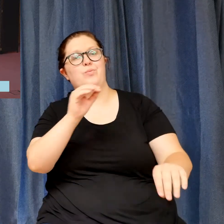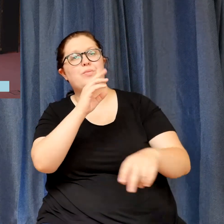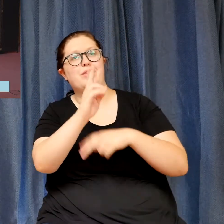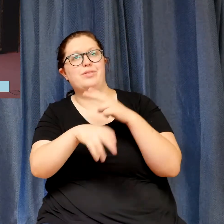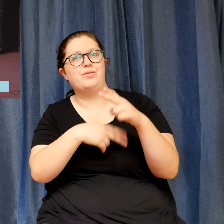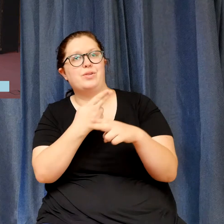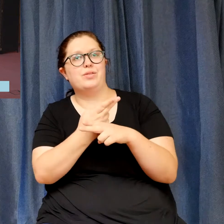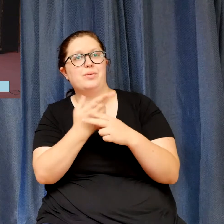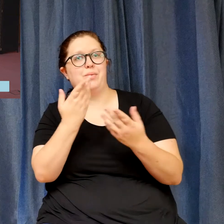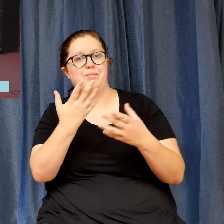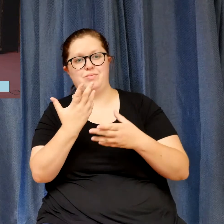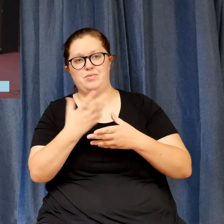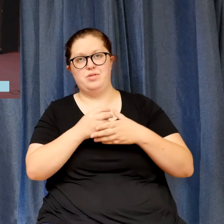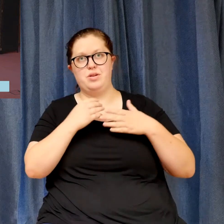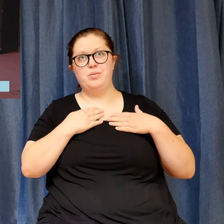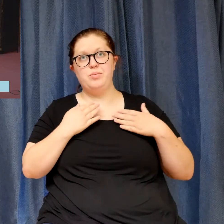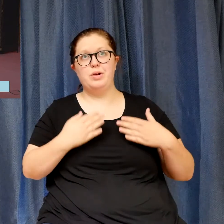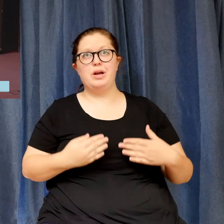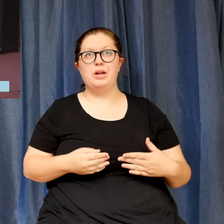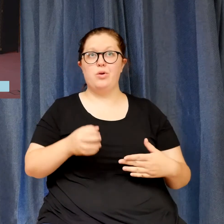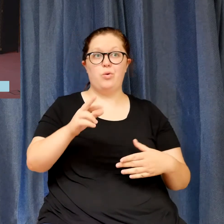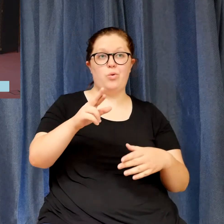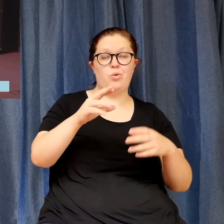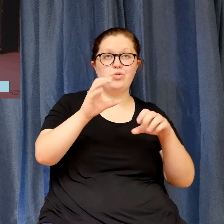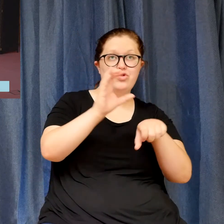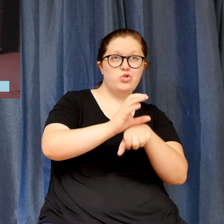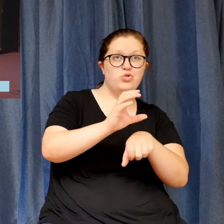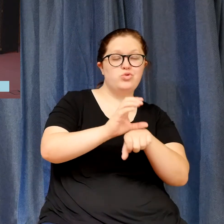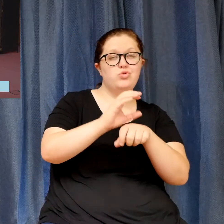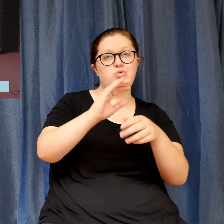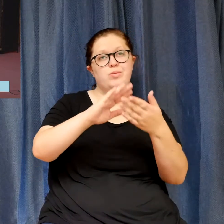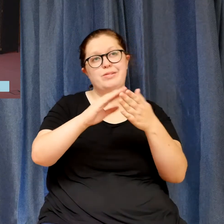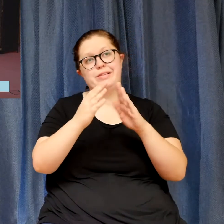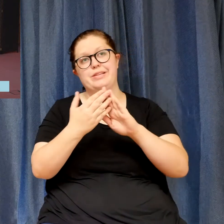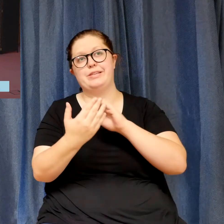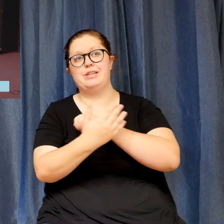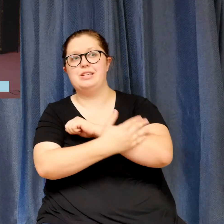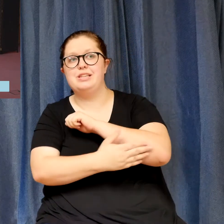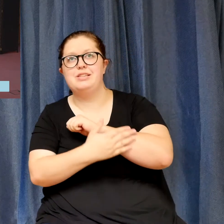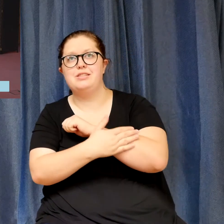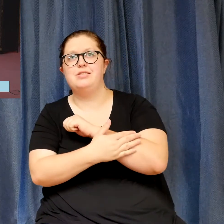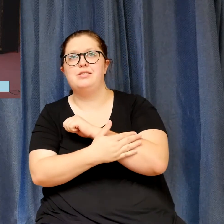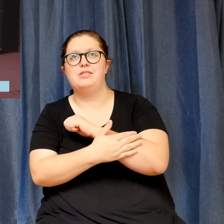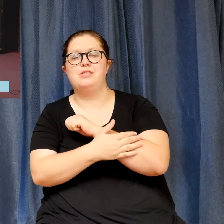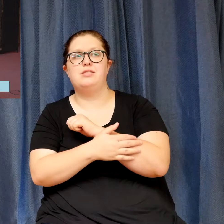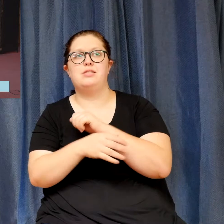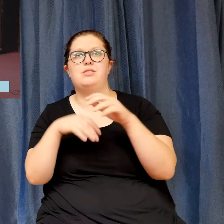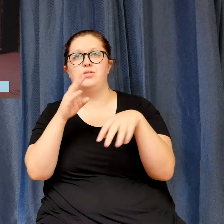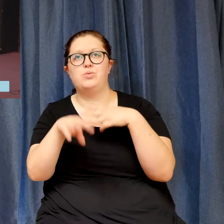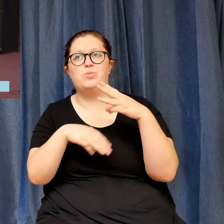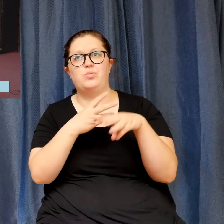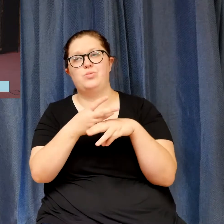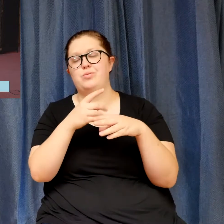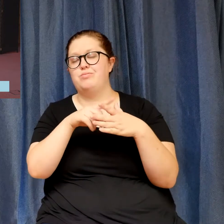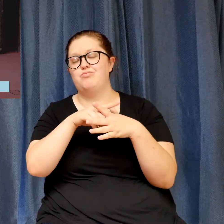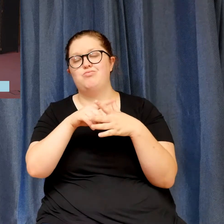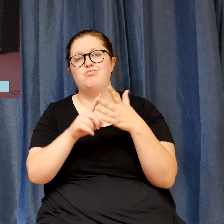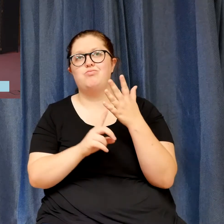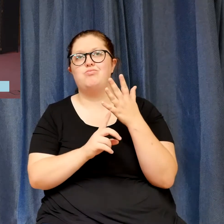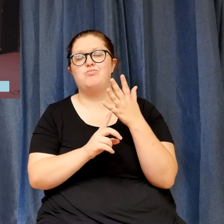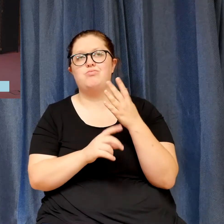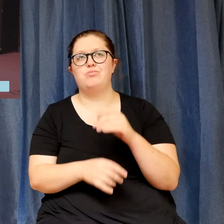universe, whether it's in our body or in our church, in our community, in our nation, and across the